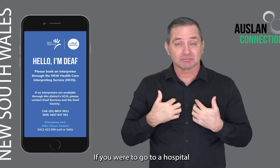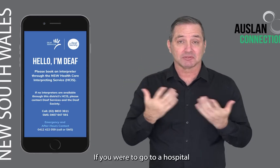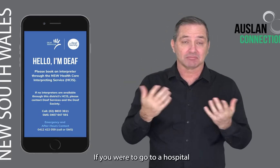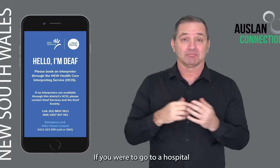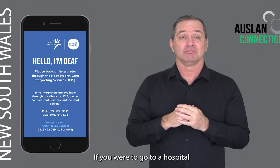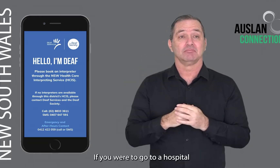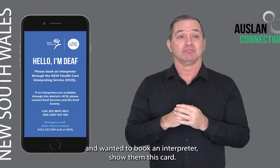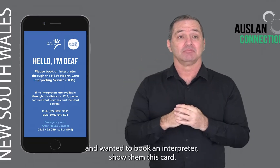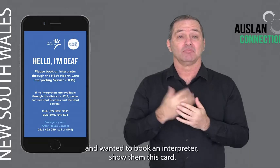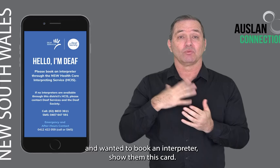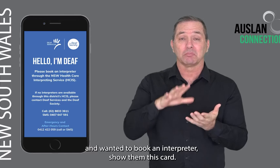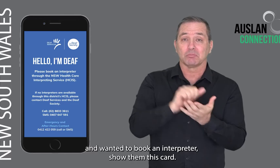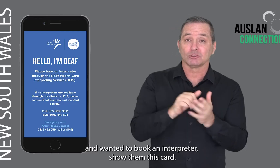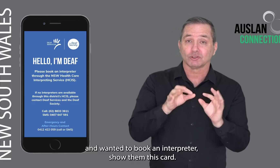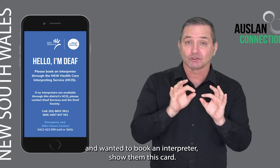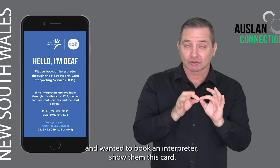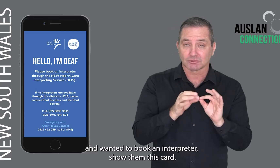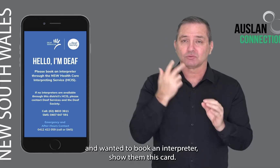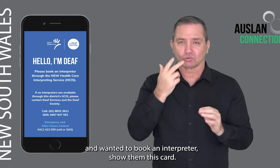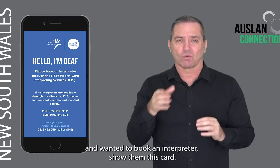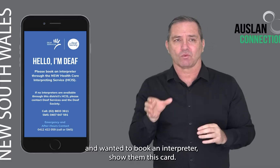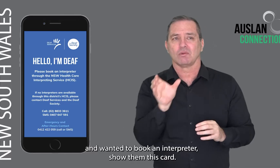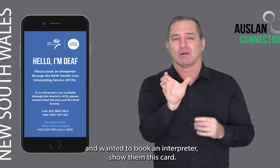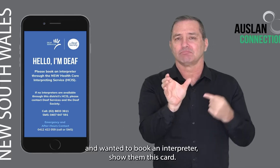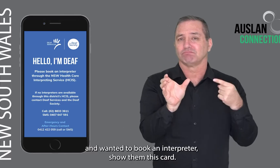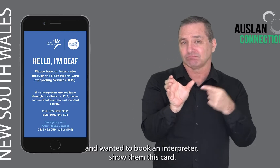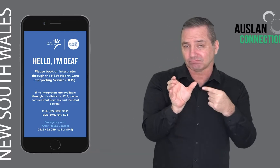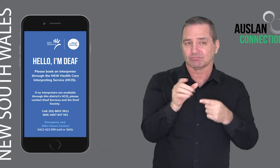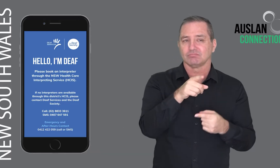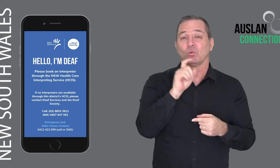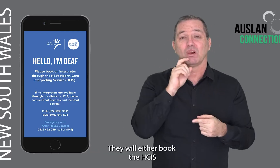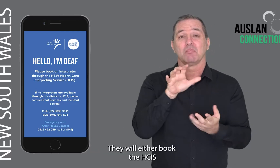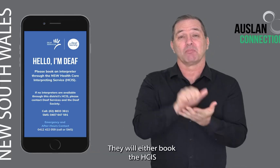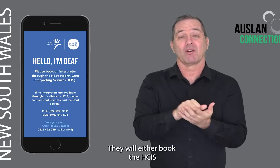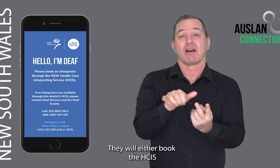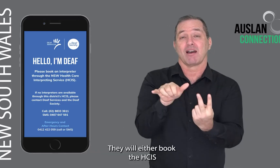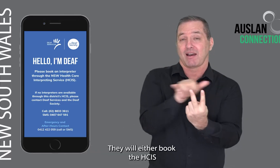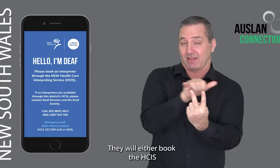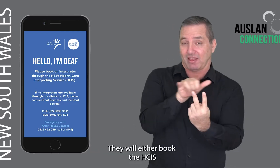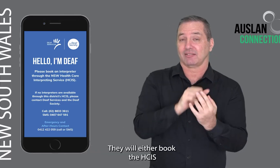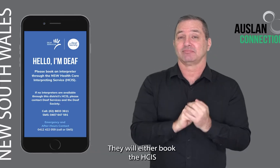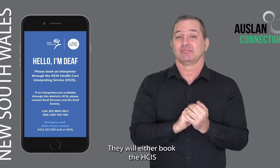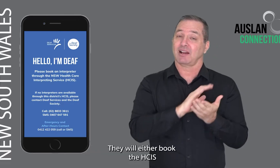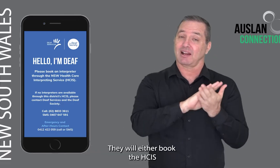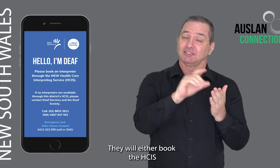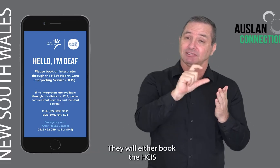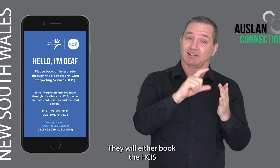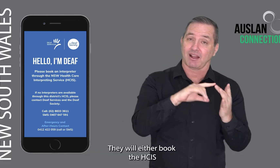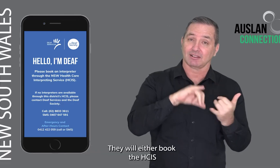hospital and wanted to book an interpreter, show them this card. They will either book the HCIS interpreting